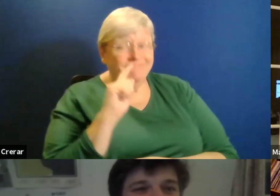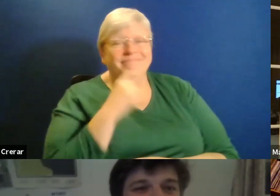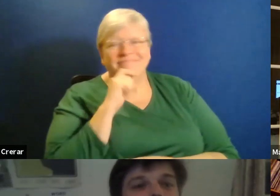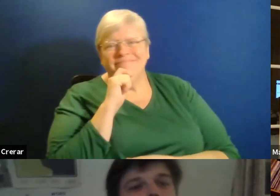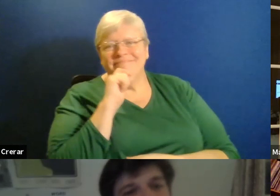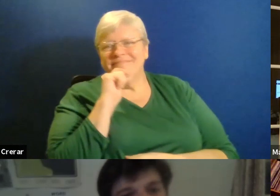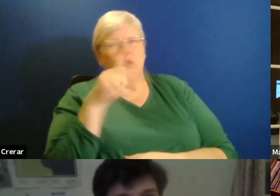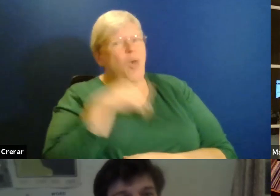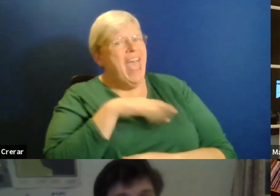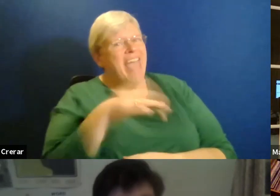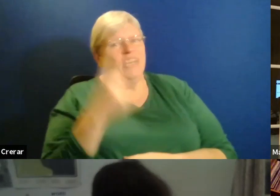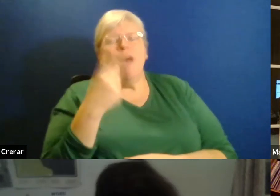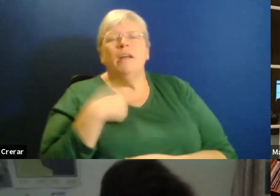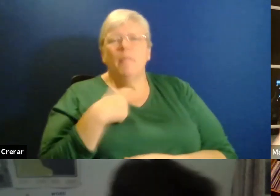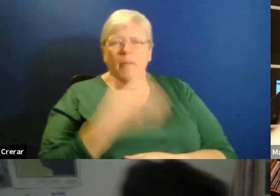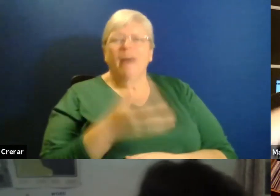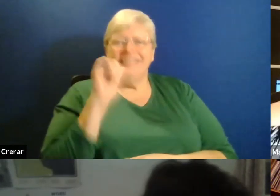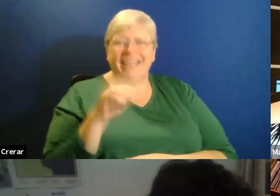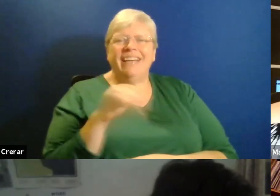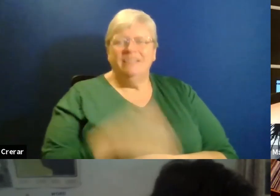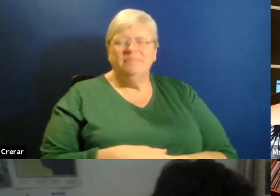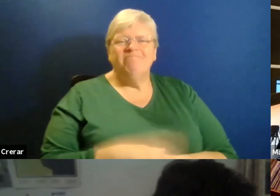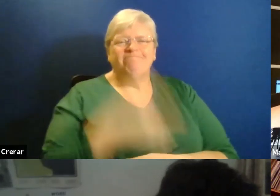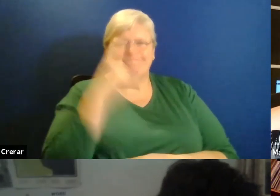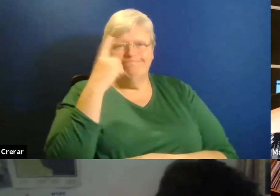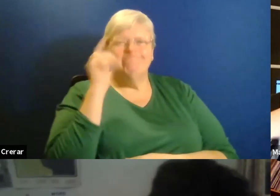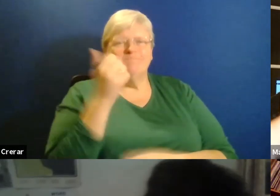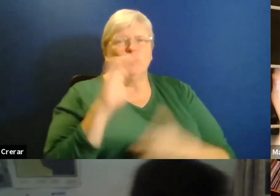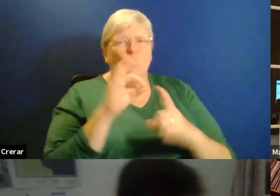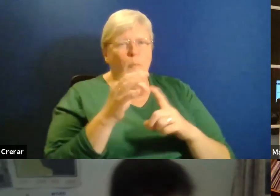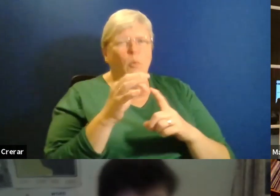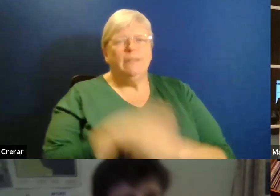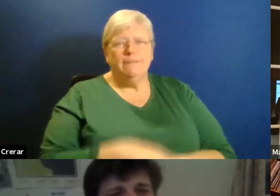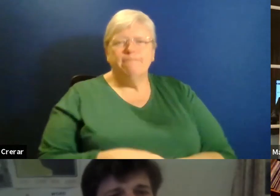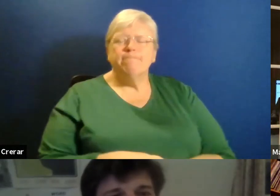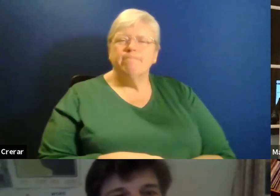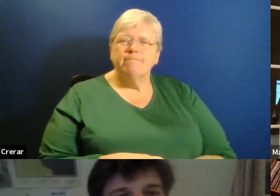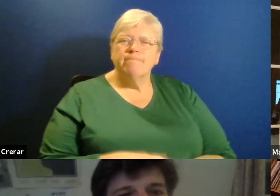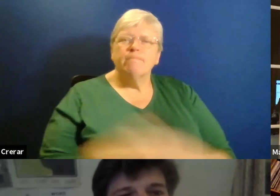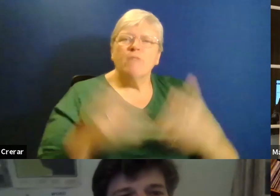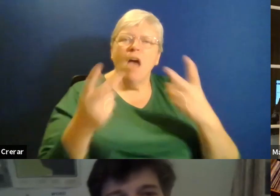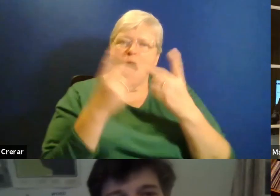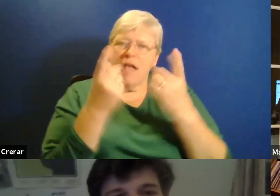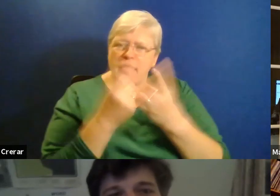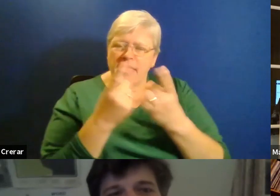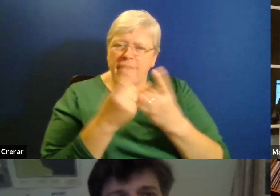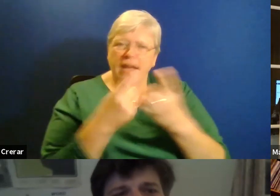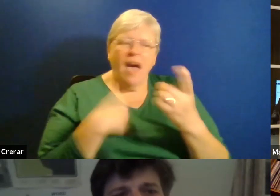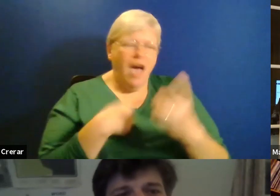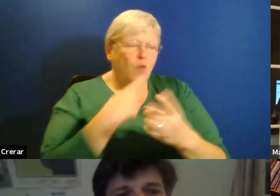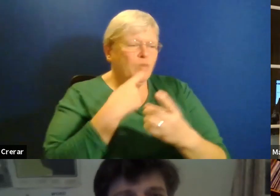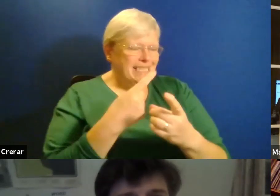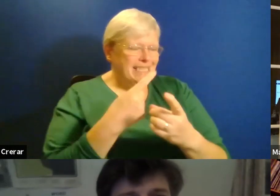to anybody. But yeah, it's. I think that's a good point as well. One other point that I would say to